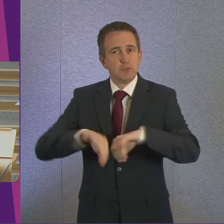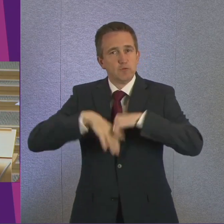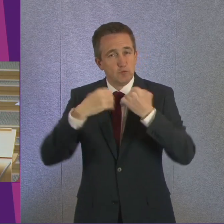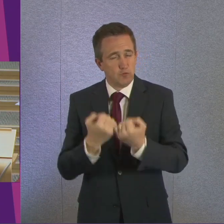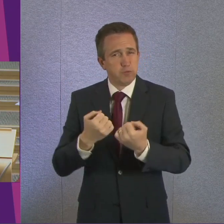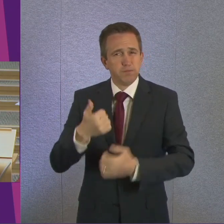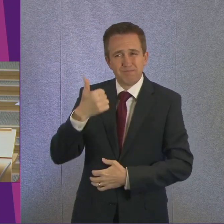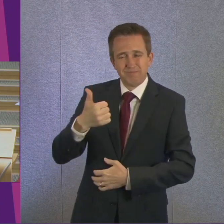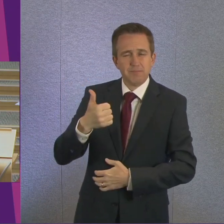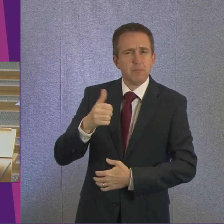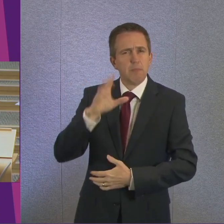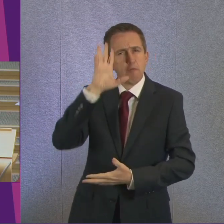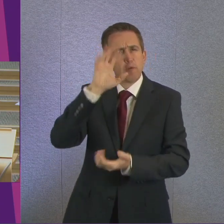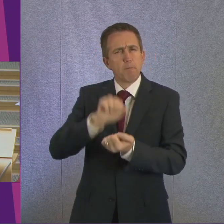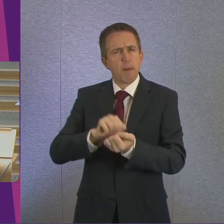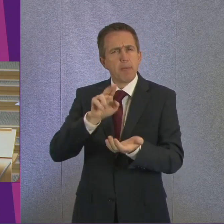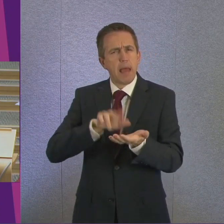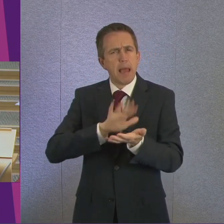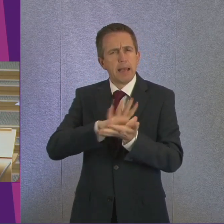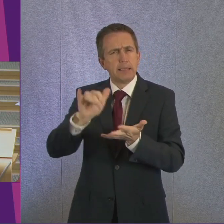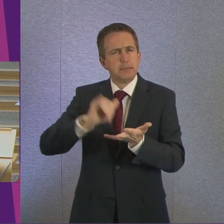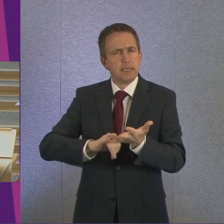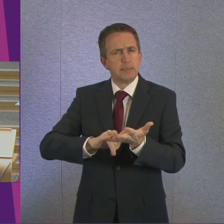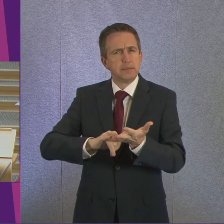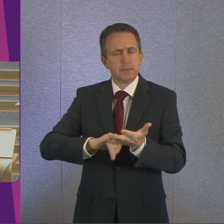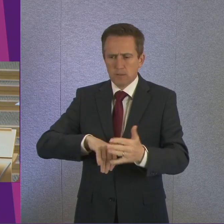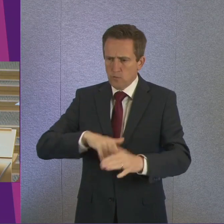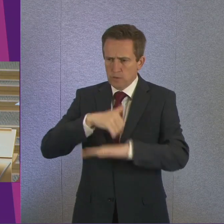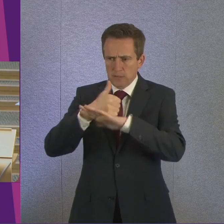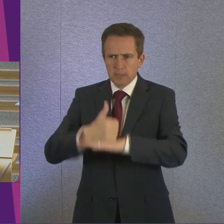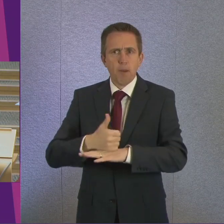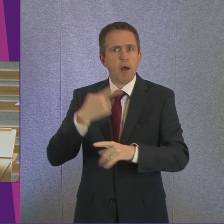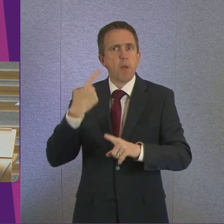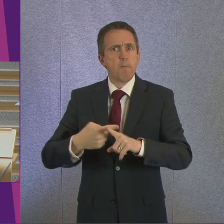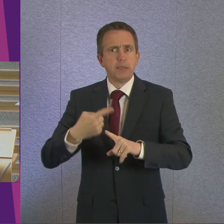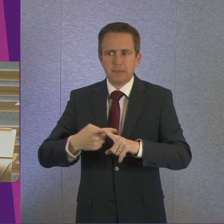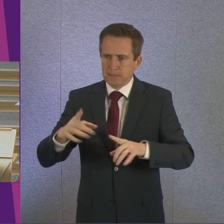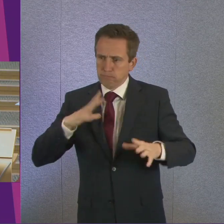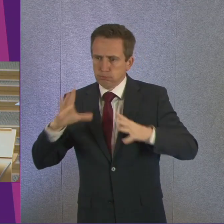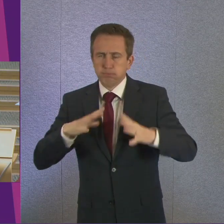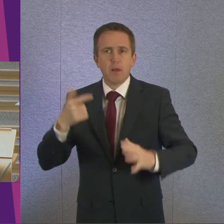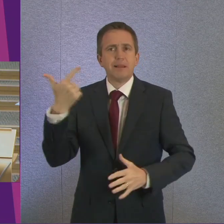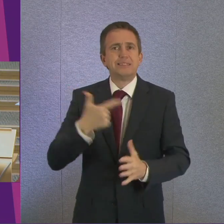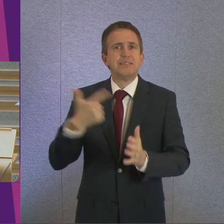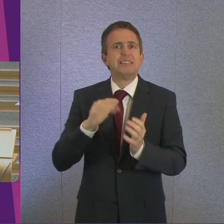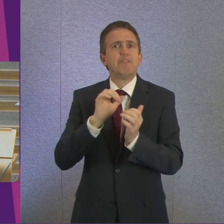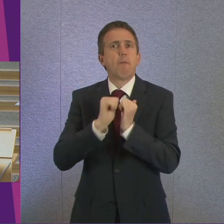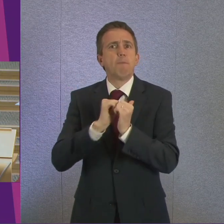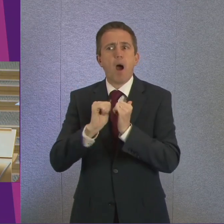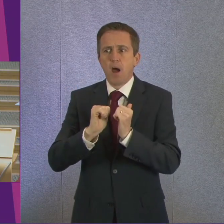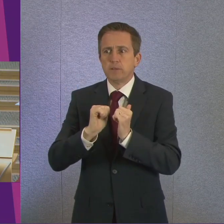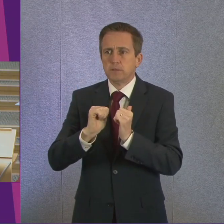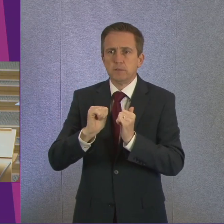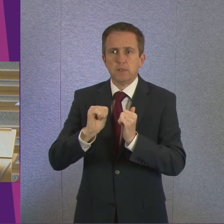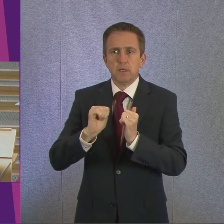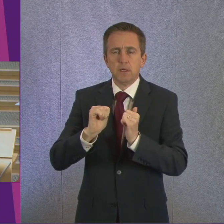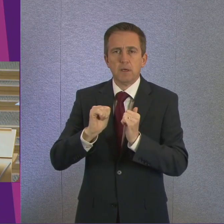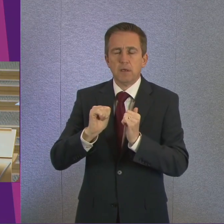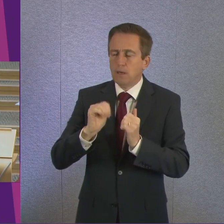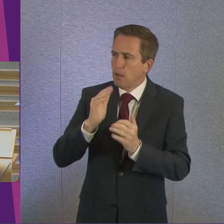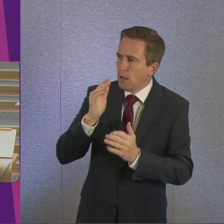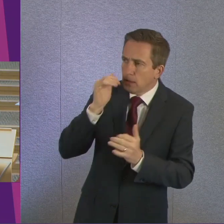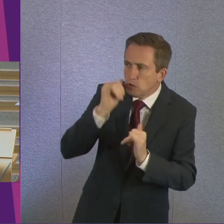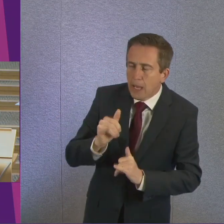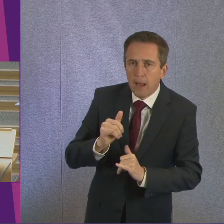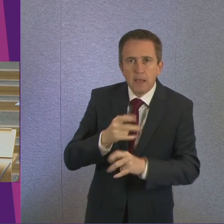the NHS was put on an emergency footing by the Cabinet Secretary on the 17th of March. Is the care